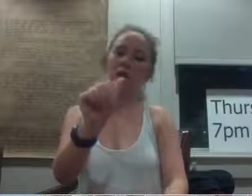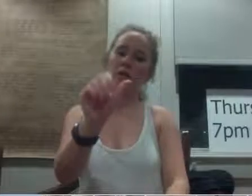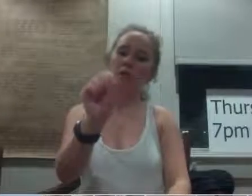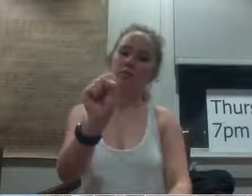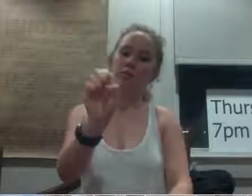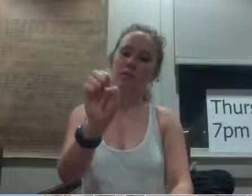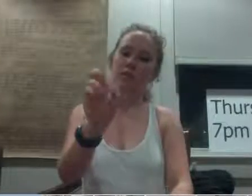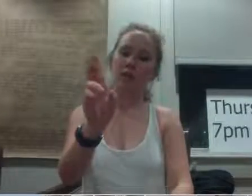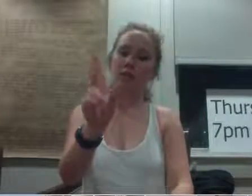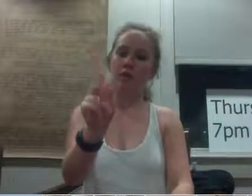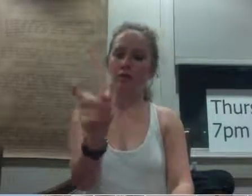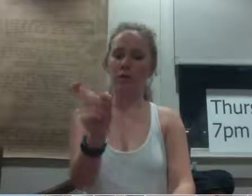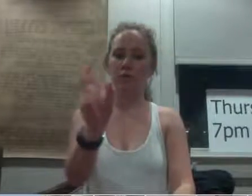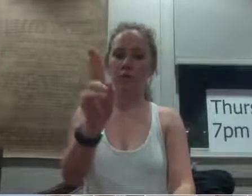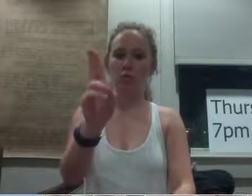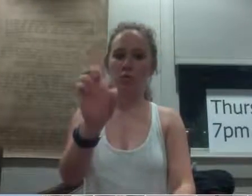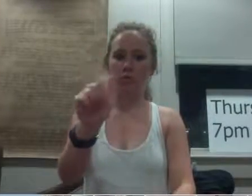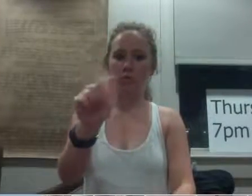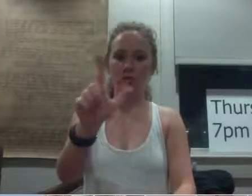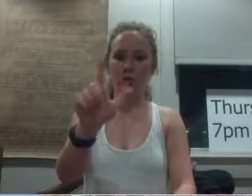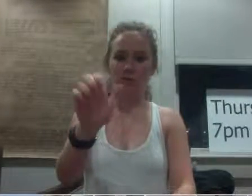And they also can make more bacteria themselves.